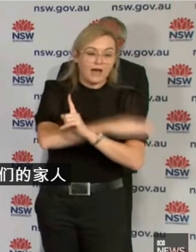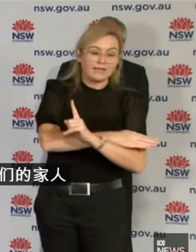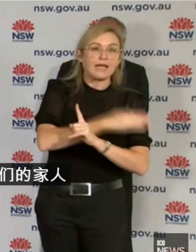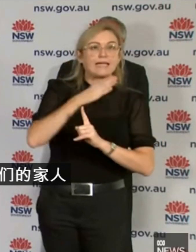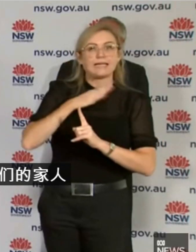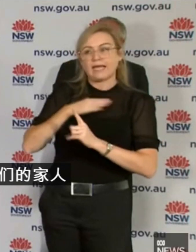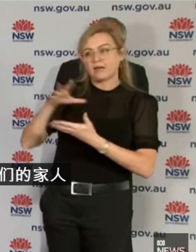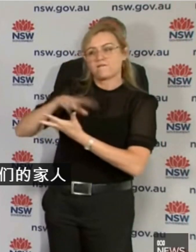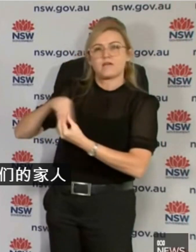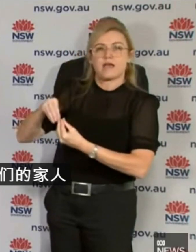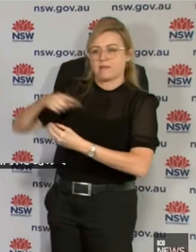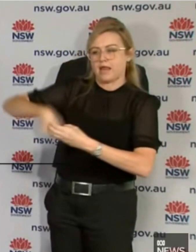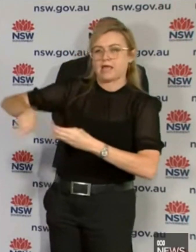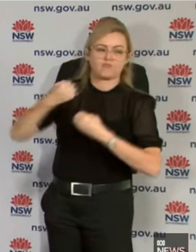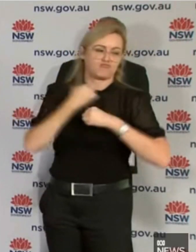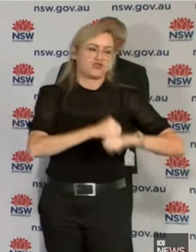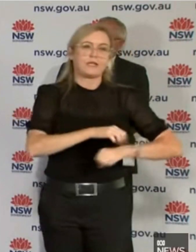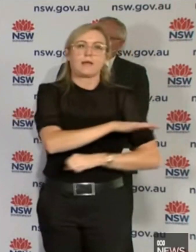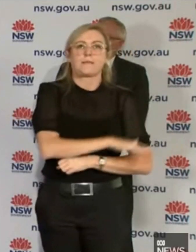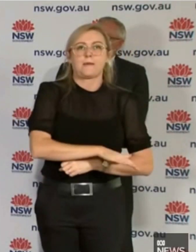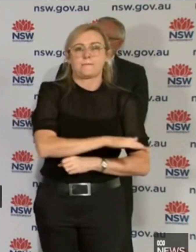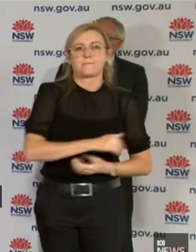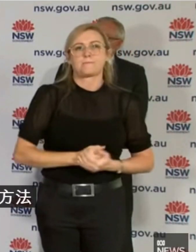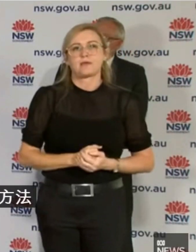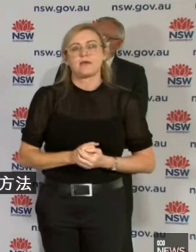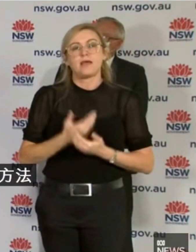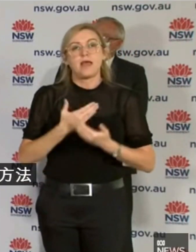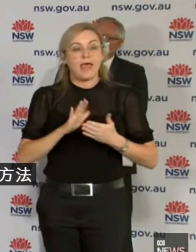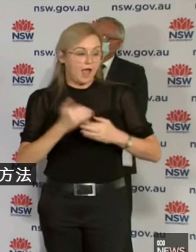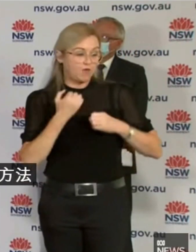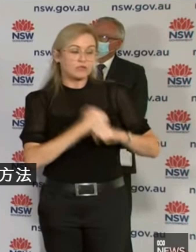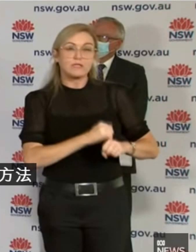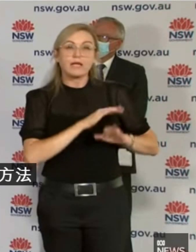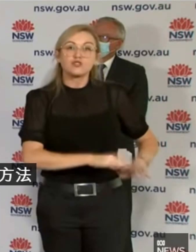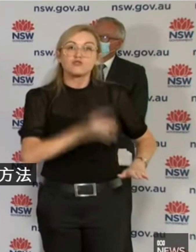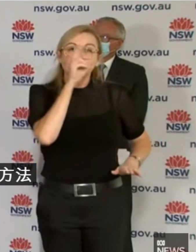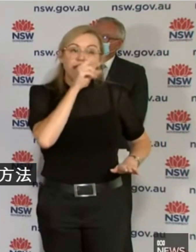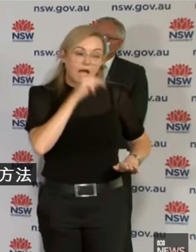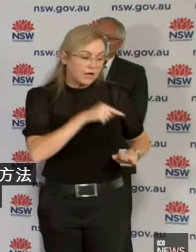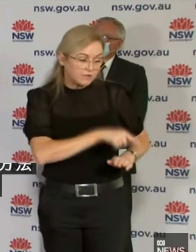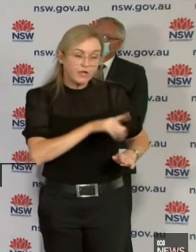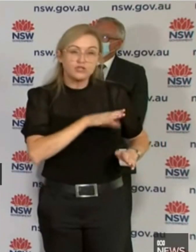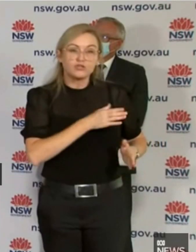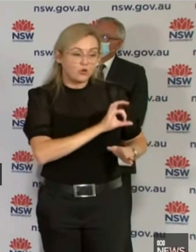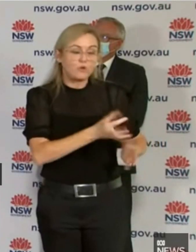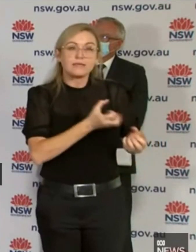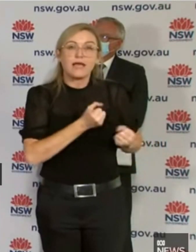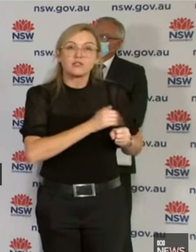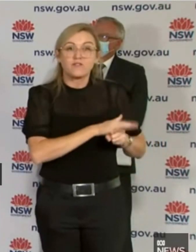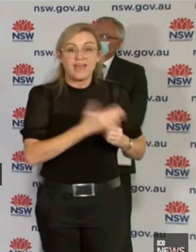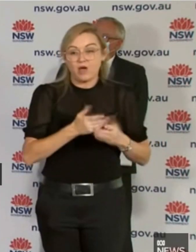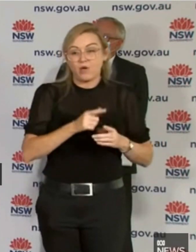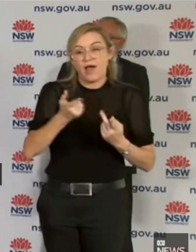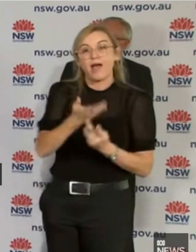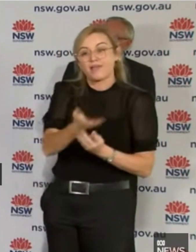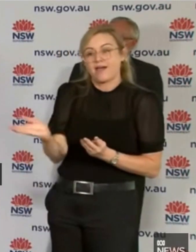against COVID-19. The best way of protecting a child from getting COVID is by having everyone in their family